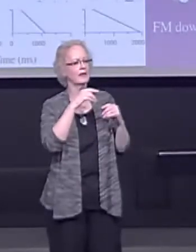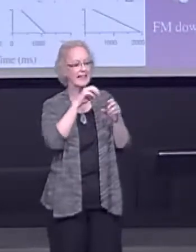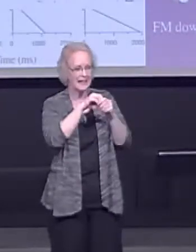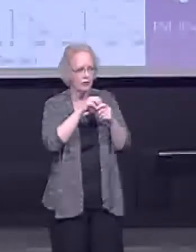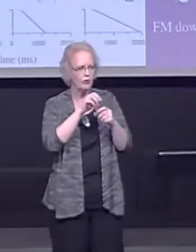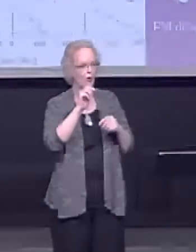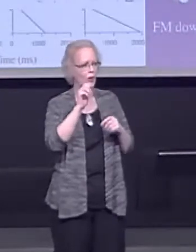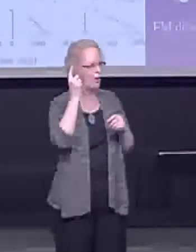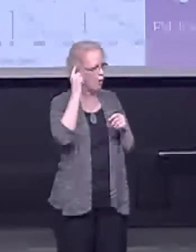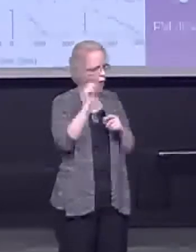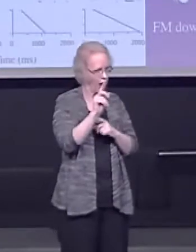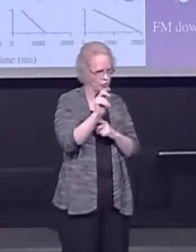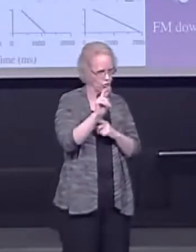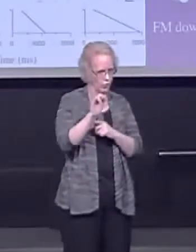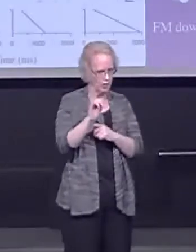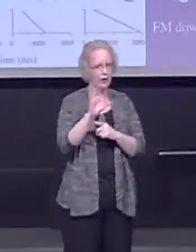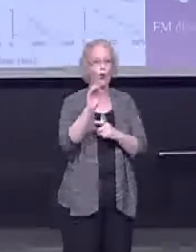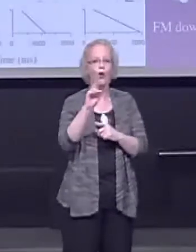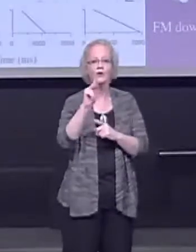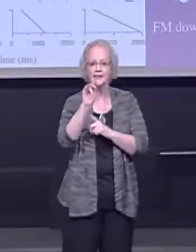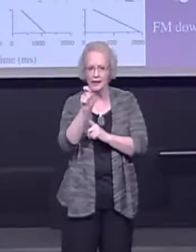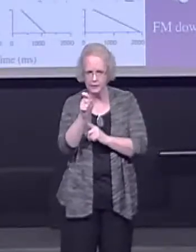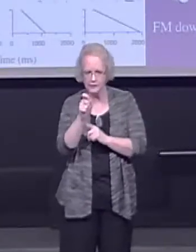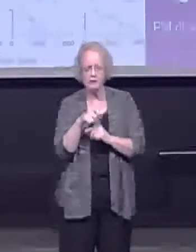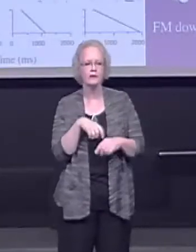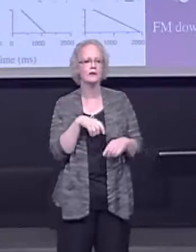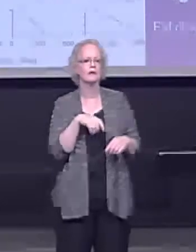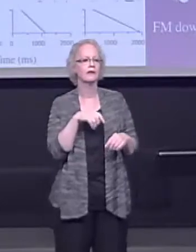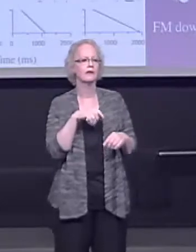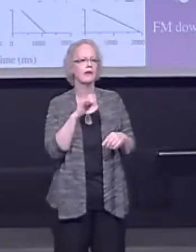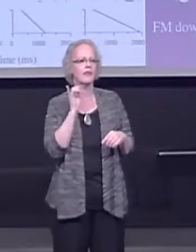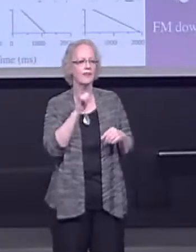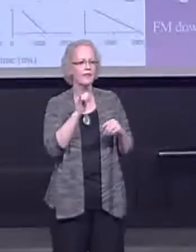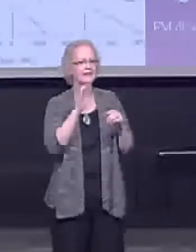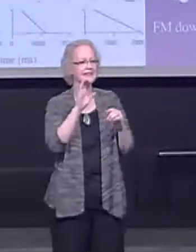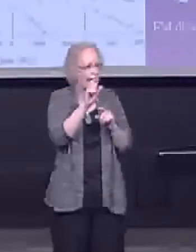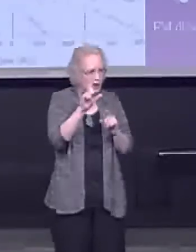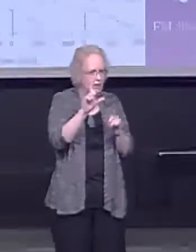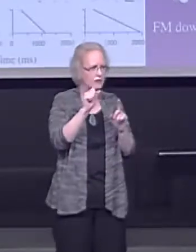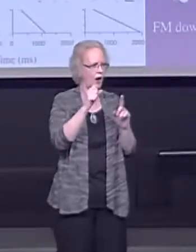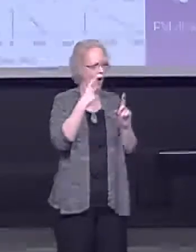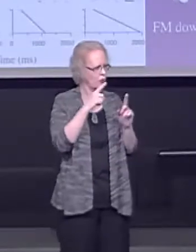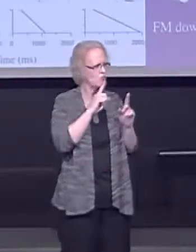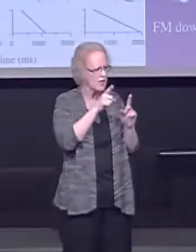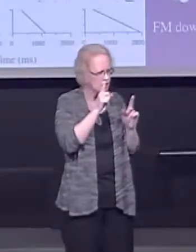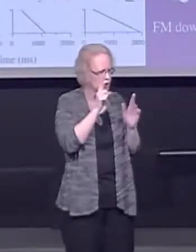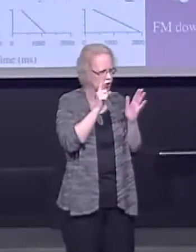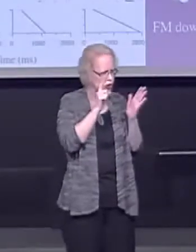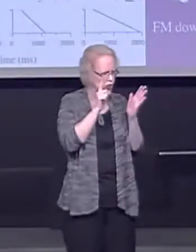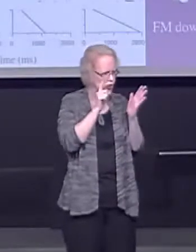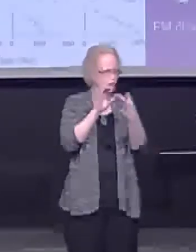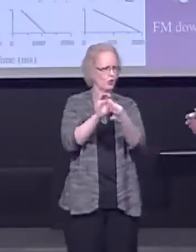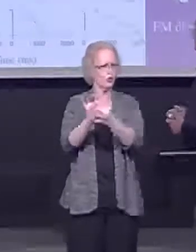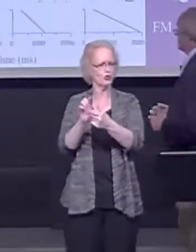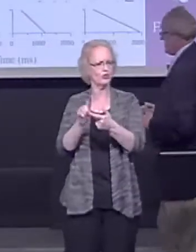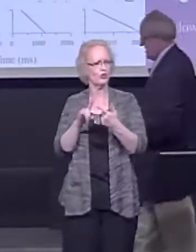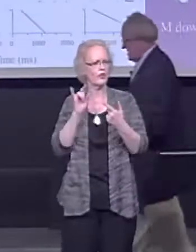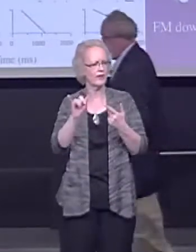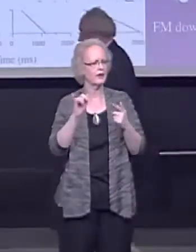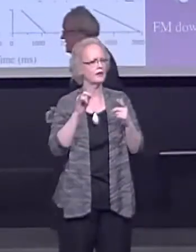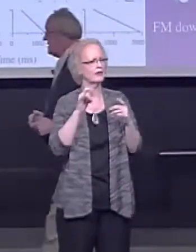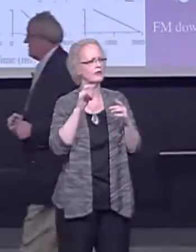that cells are tuned to the direction and to the speed of these frequency changes. So I might